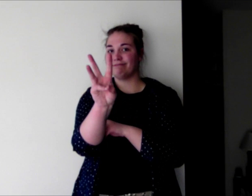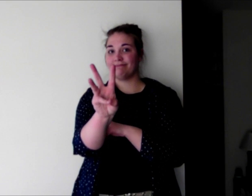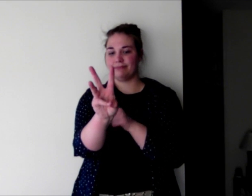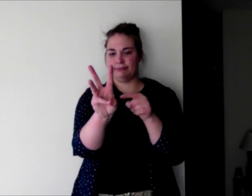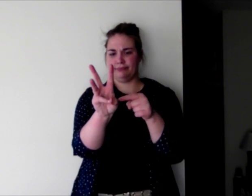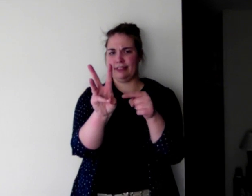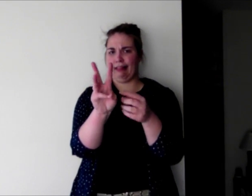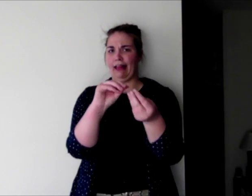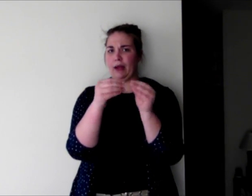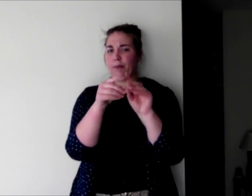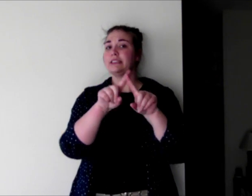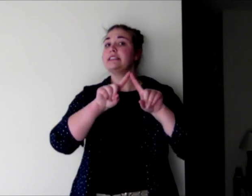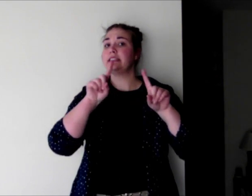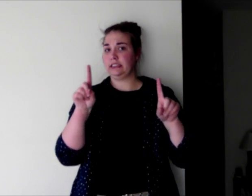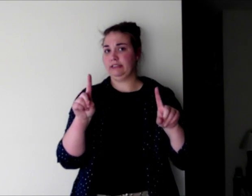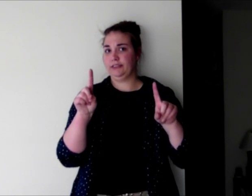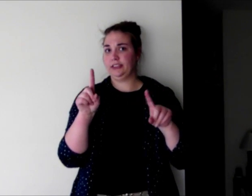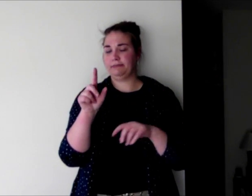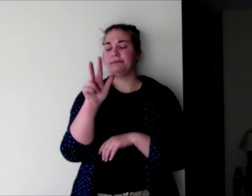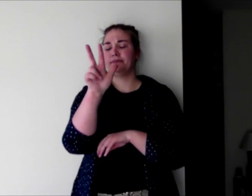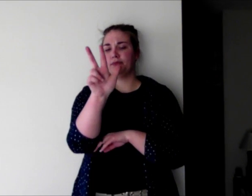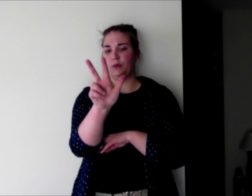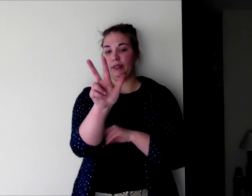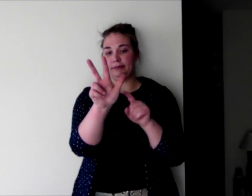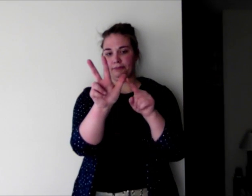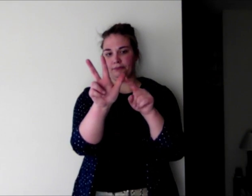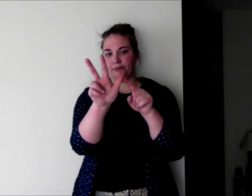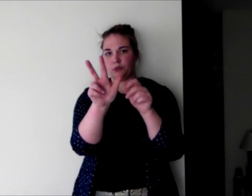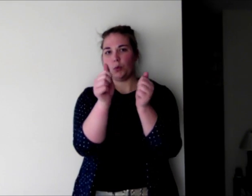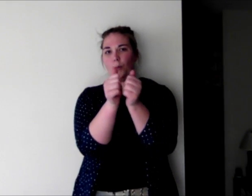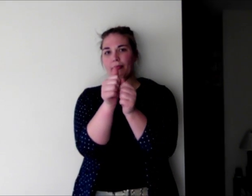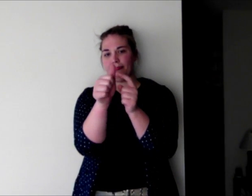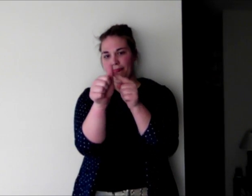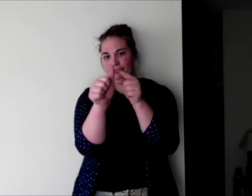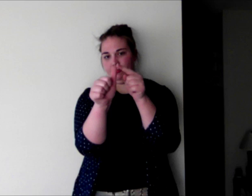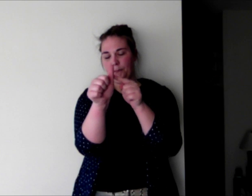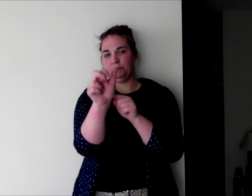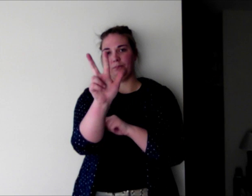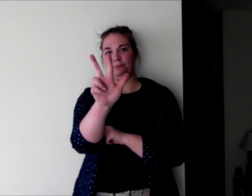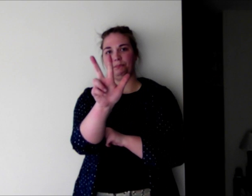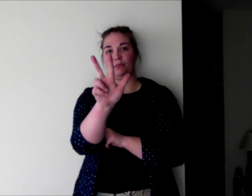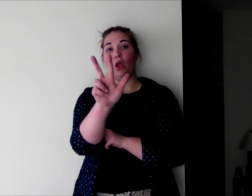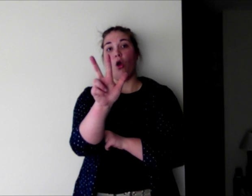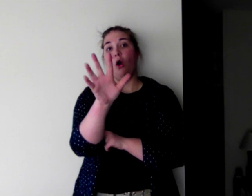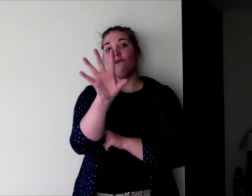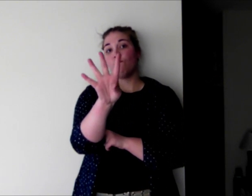because it's not 3 with the pinky because that number is different. So you have to make sure you use your thumb.